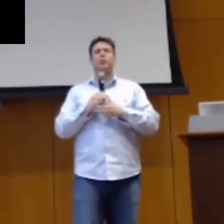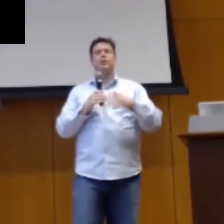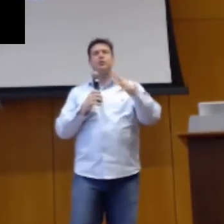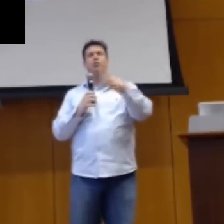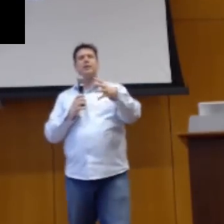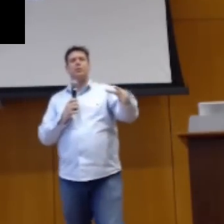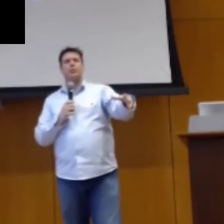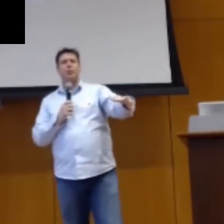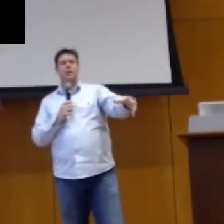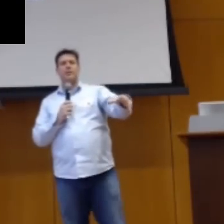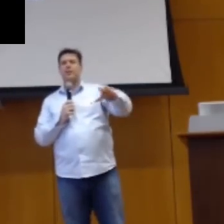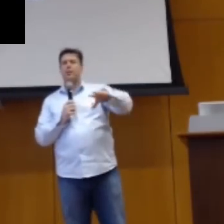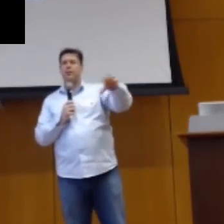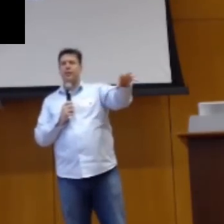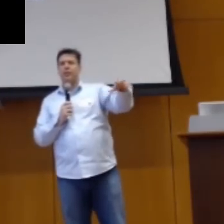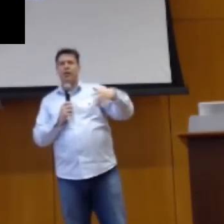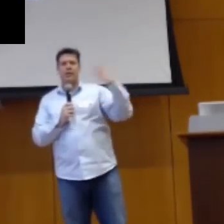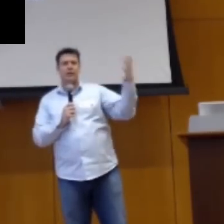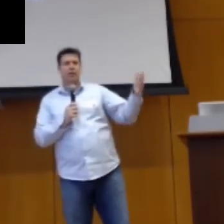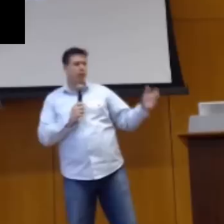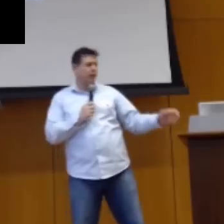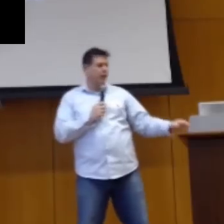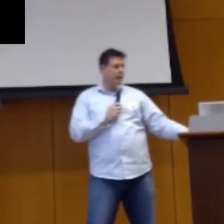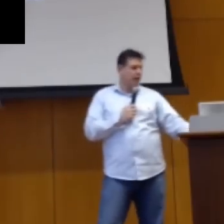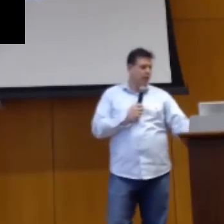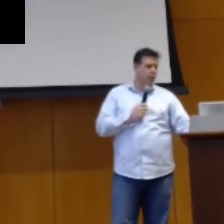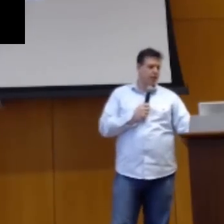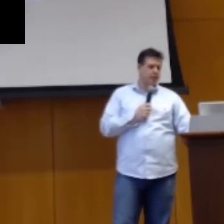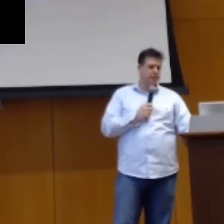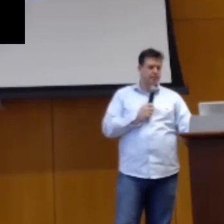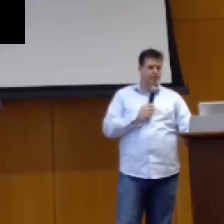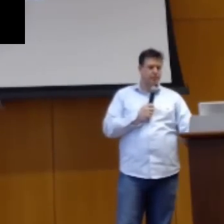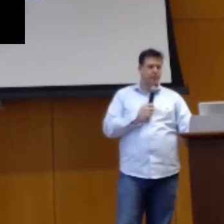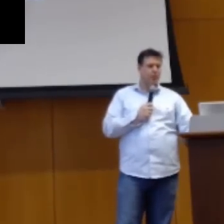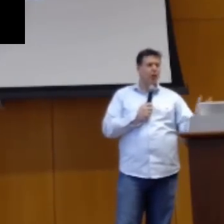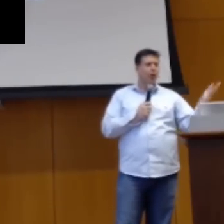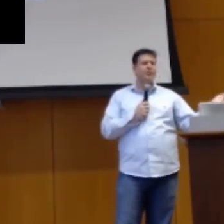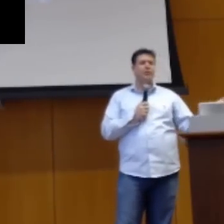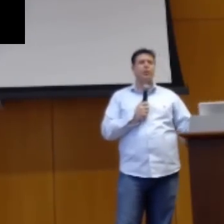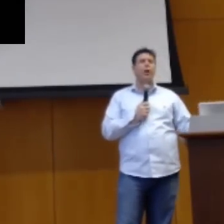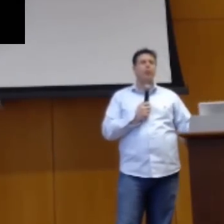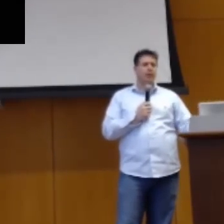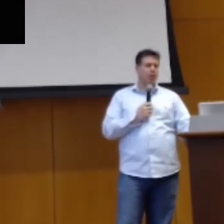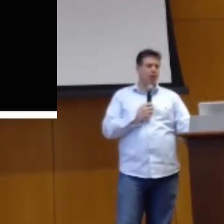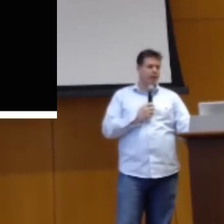To constrain it to the 26 that we think there are is actually quite erroneous. We actually don't know how many there are yet.